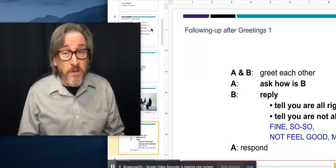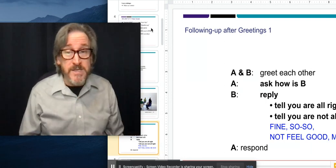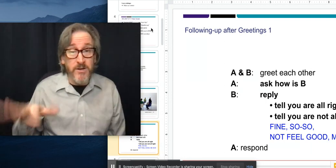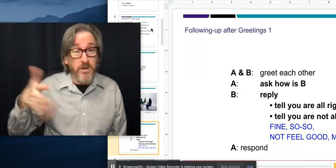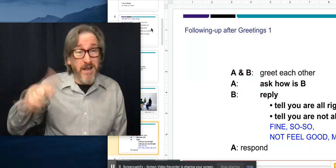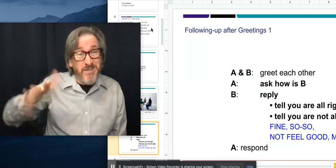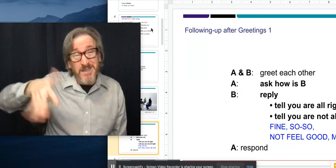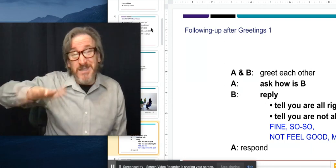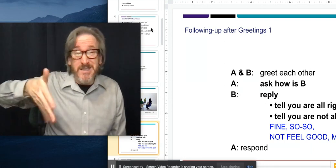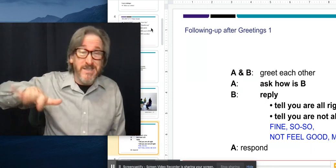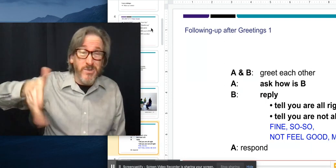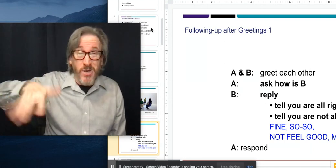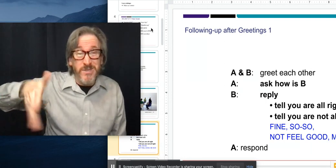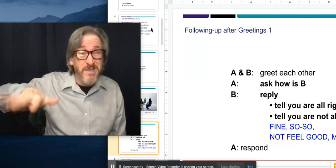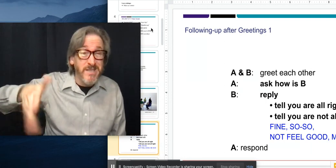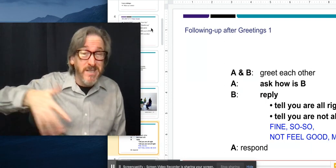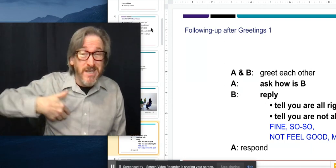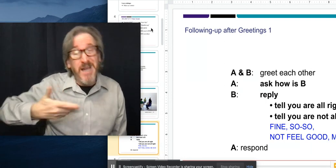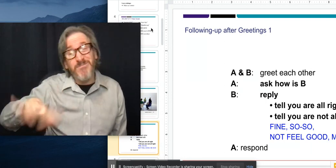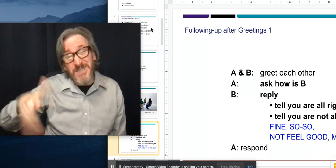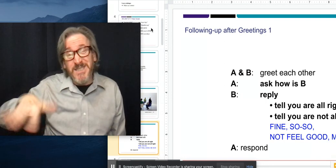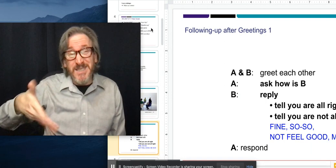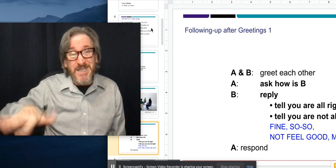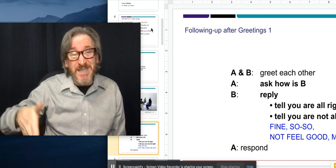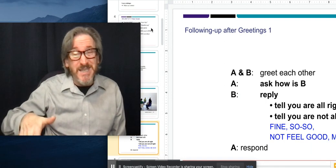On the other side, you could have